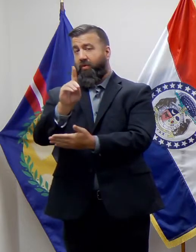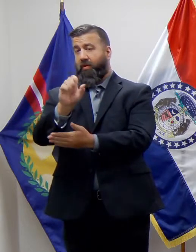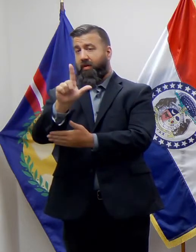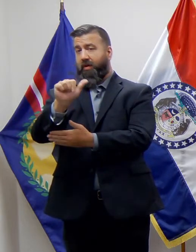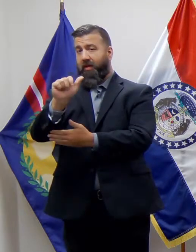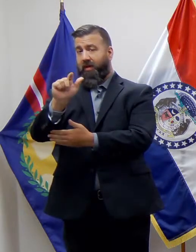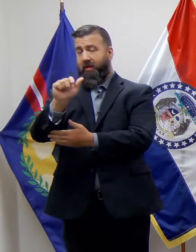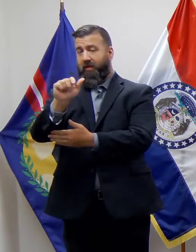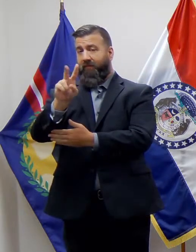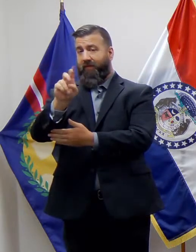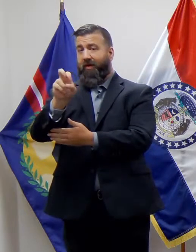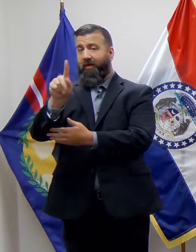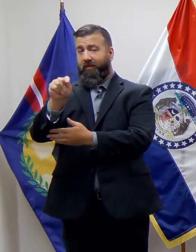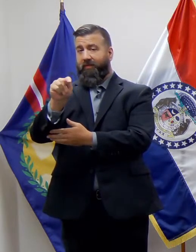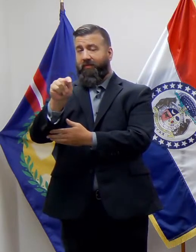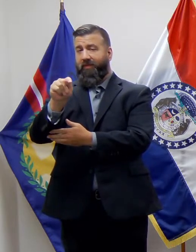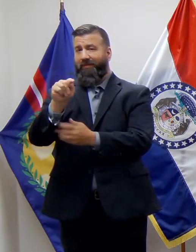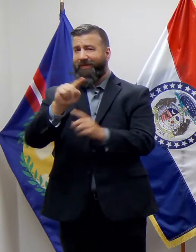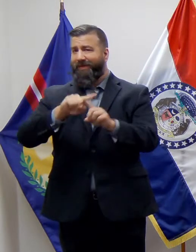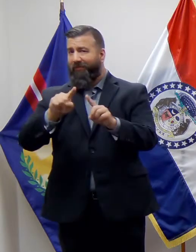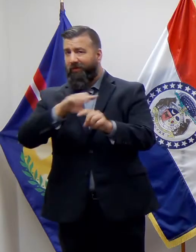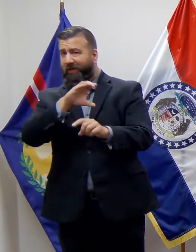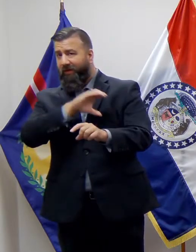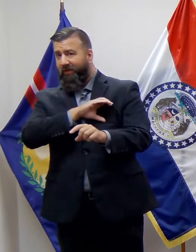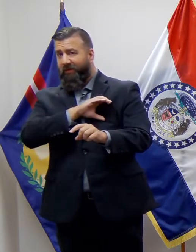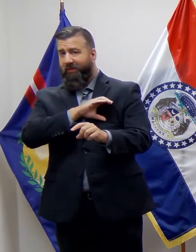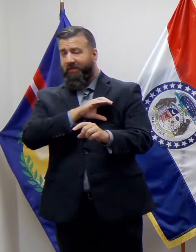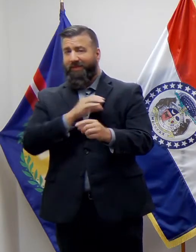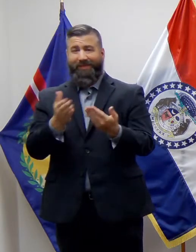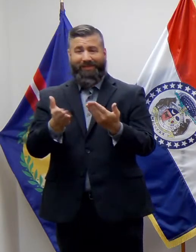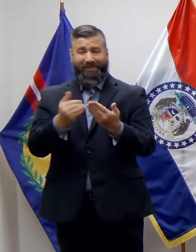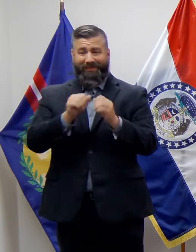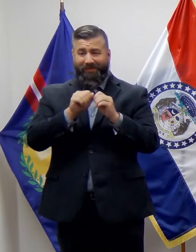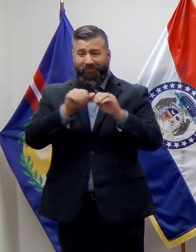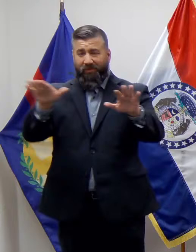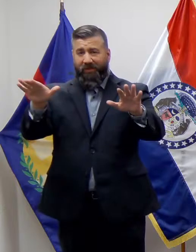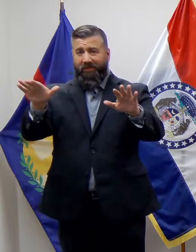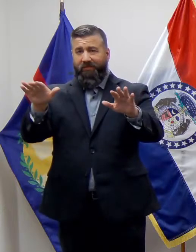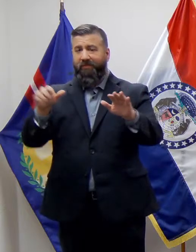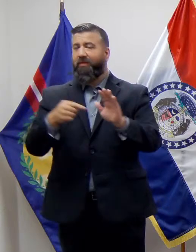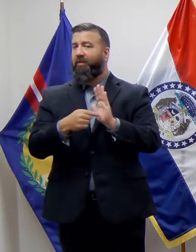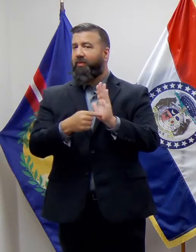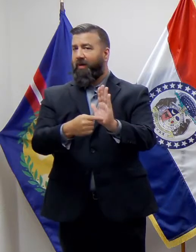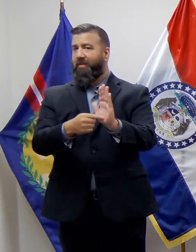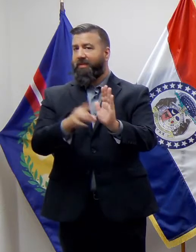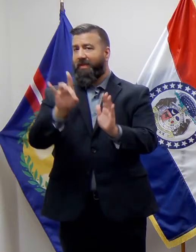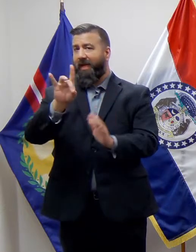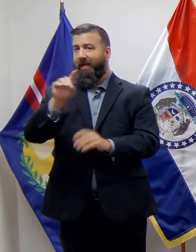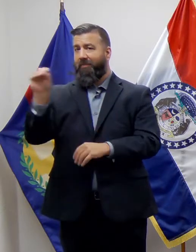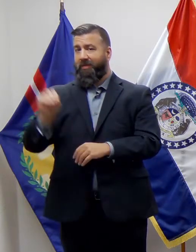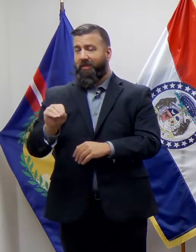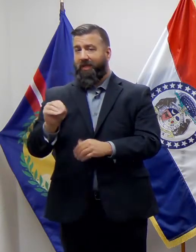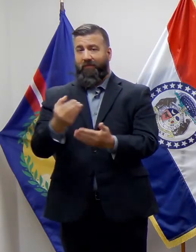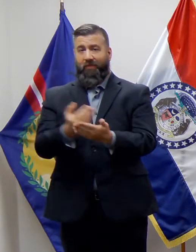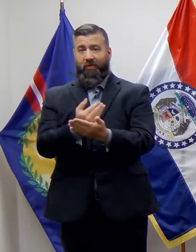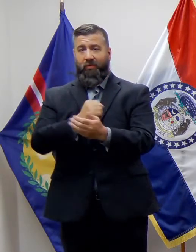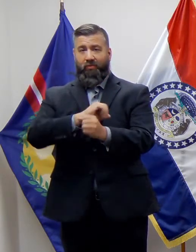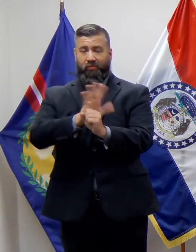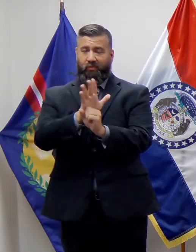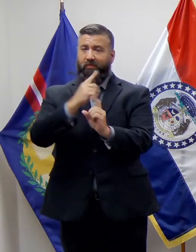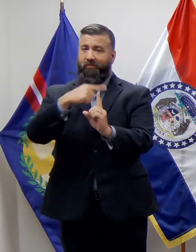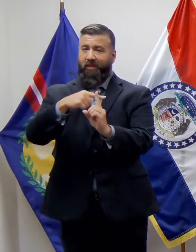unique behaviors from other variants and is highly contagious, represents 80% of the new cases in the United